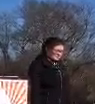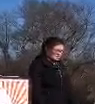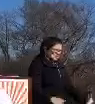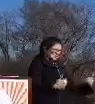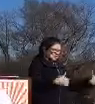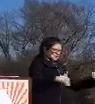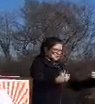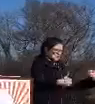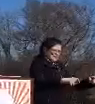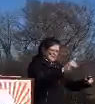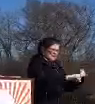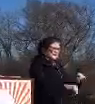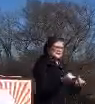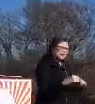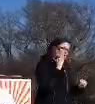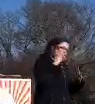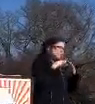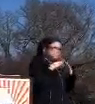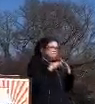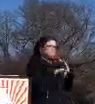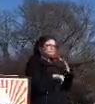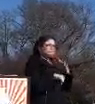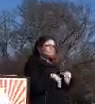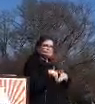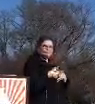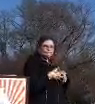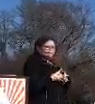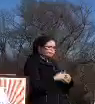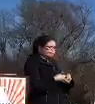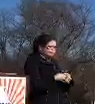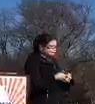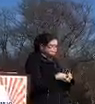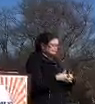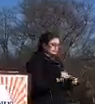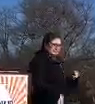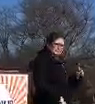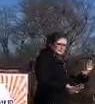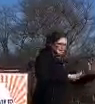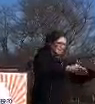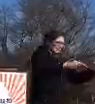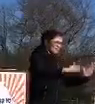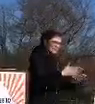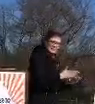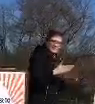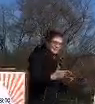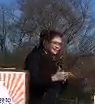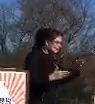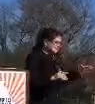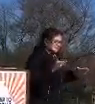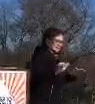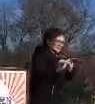home. And they are also too high to let your neighbors stay home. But make